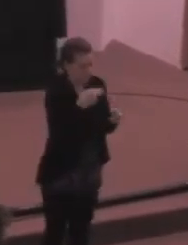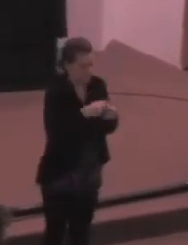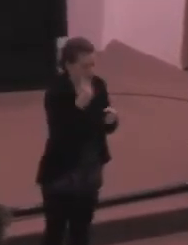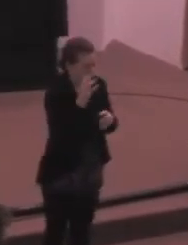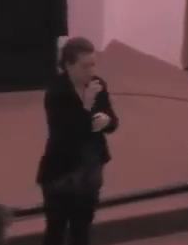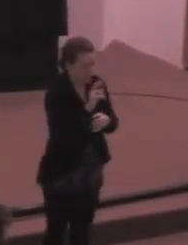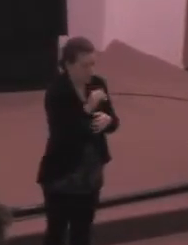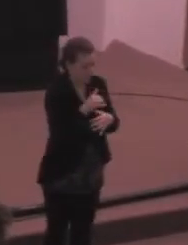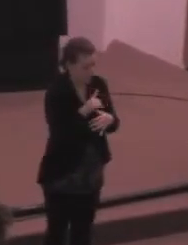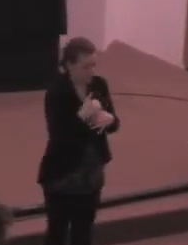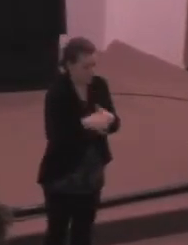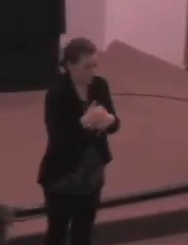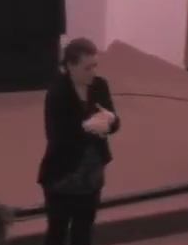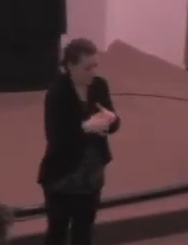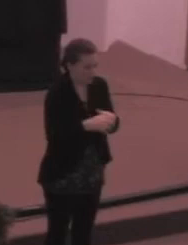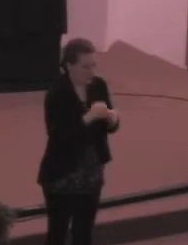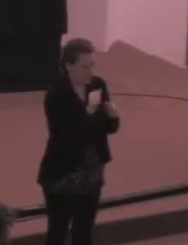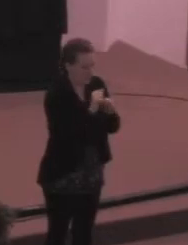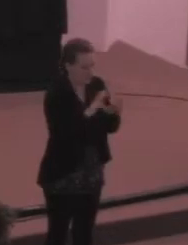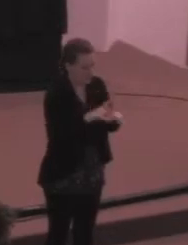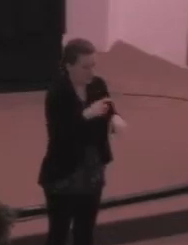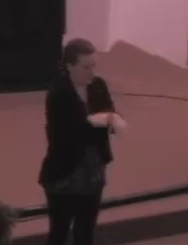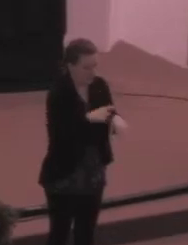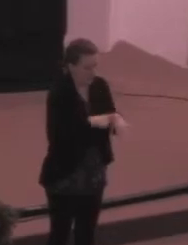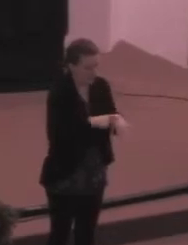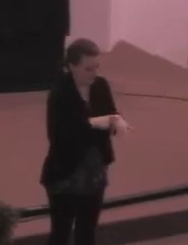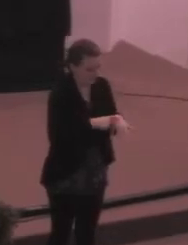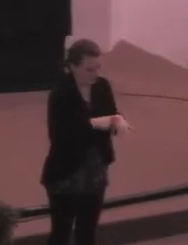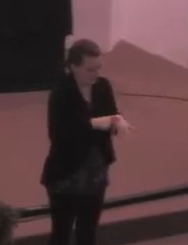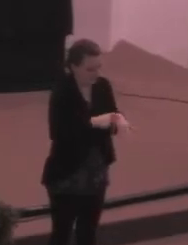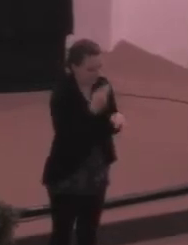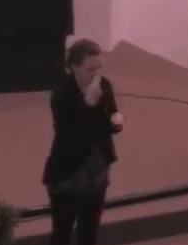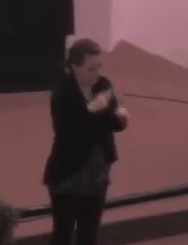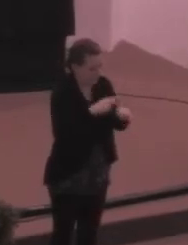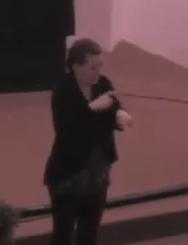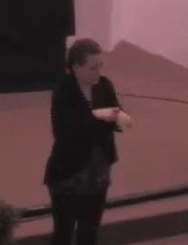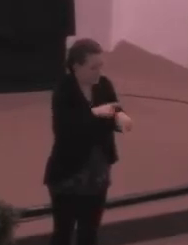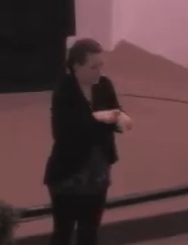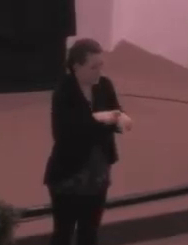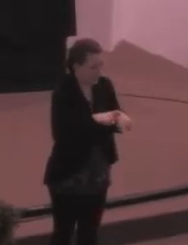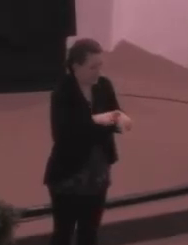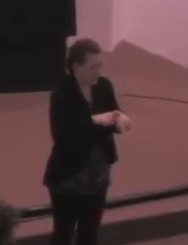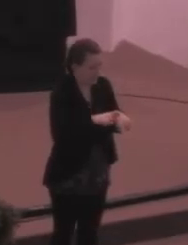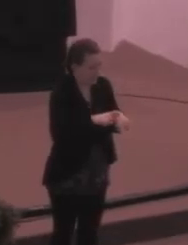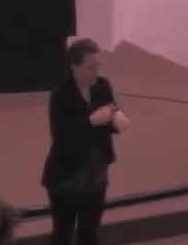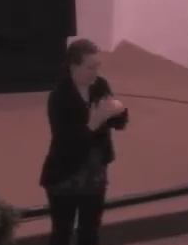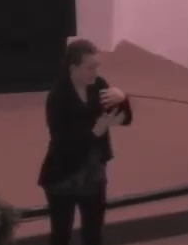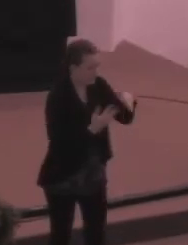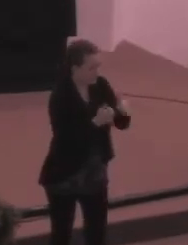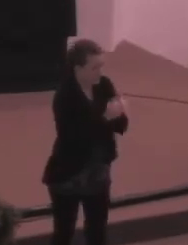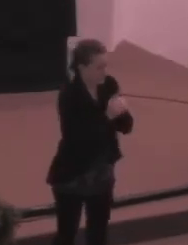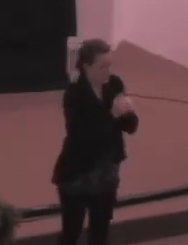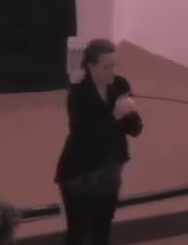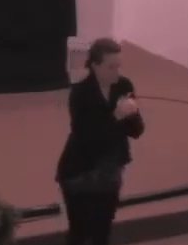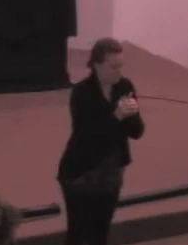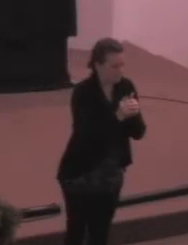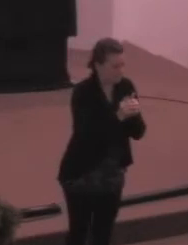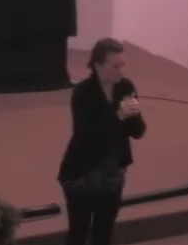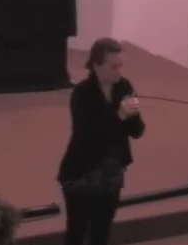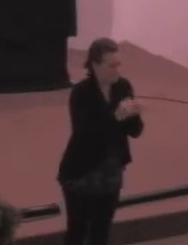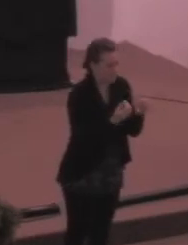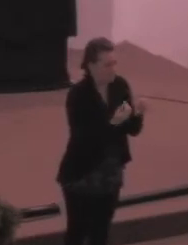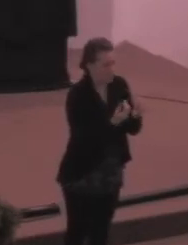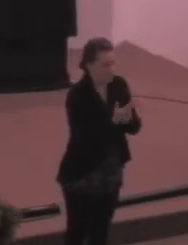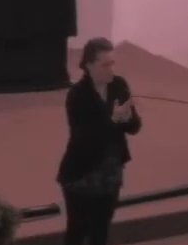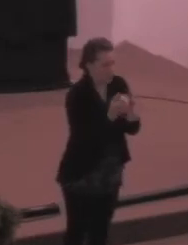with that. That's an incredible blessing. It's a blast, and it's just a good time to serve, fellowship, and grow in the